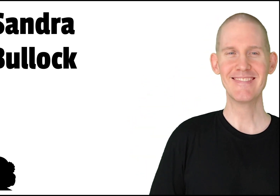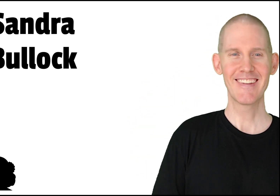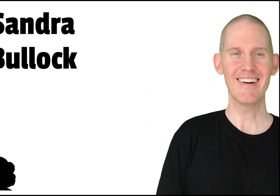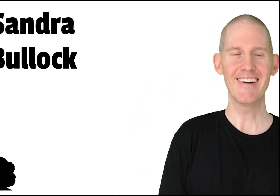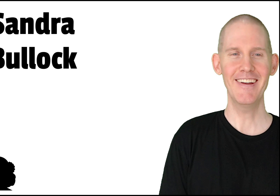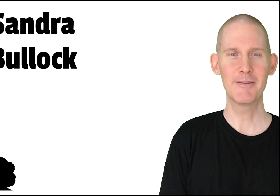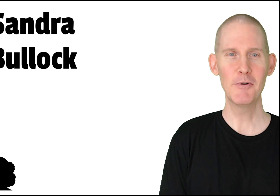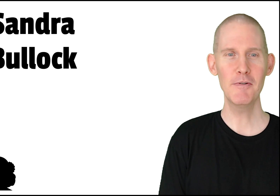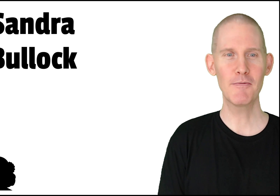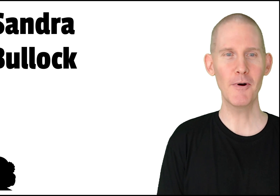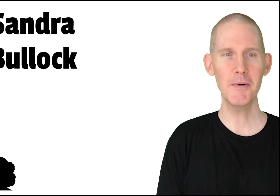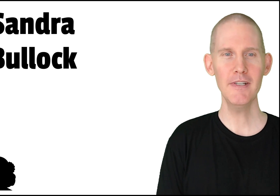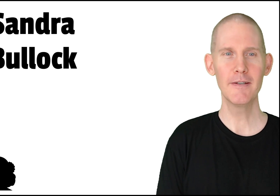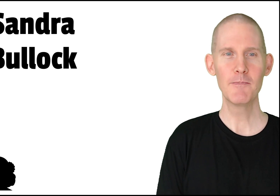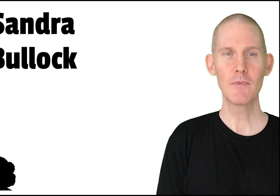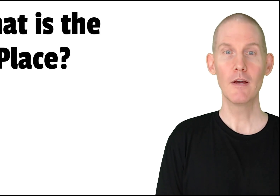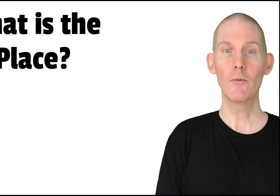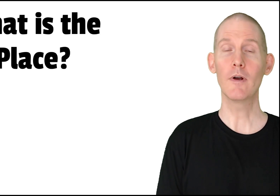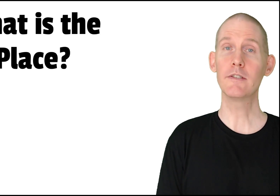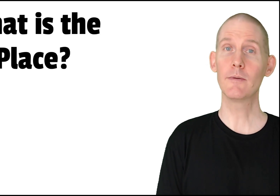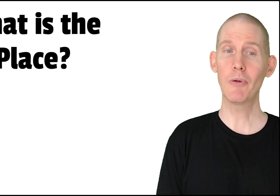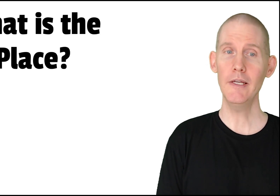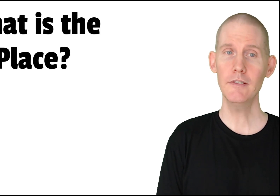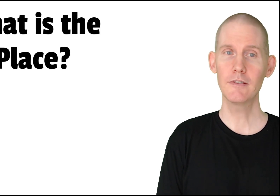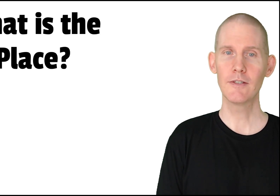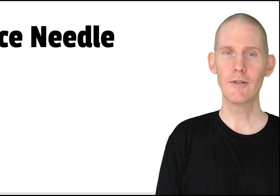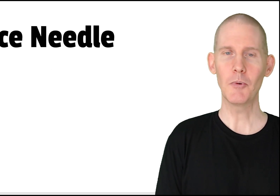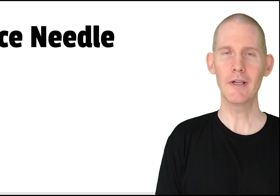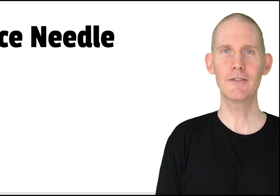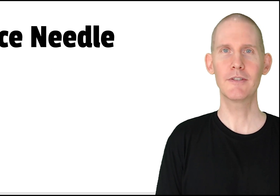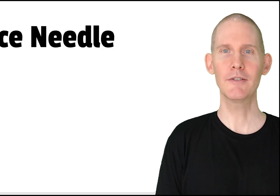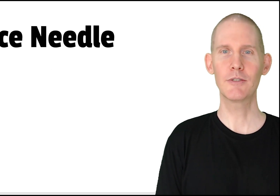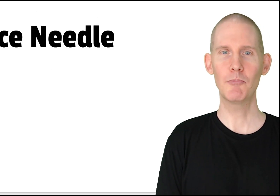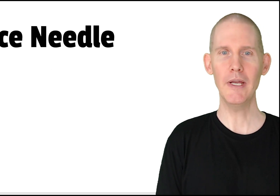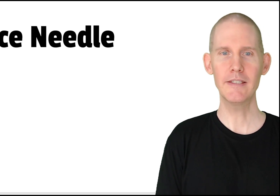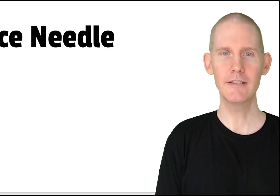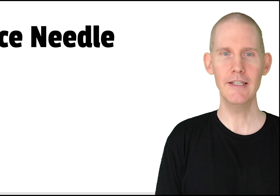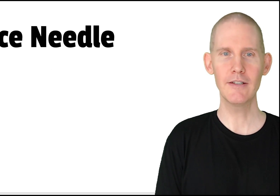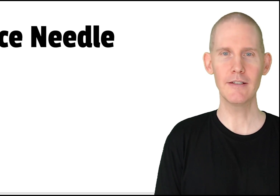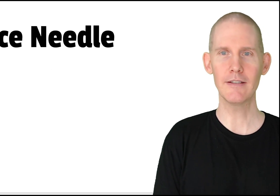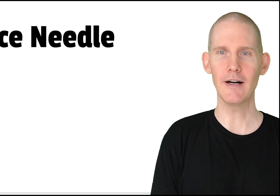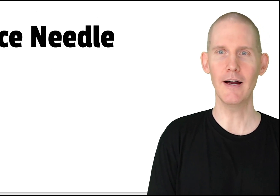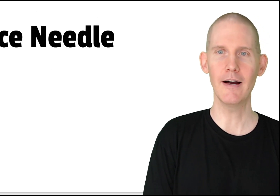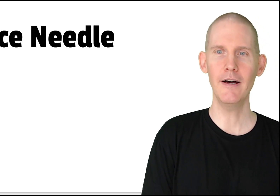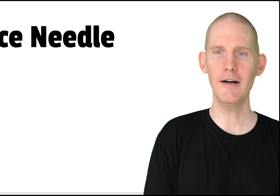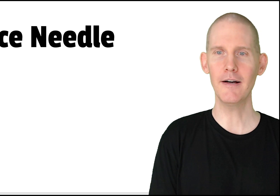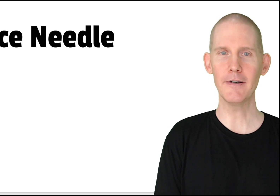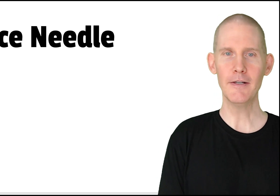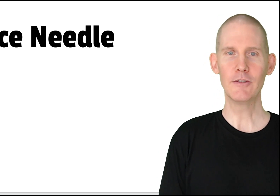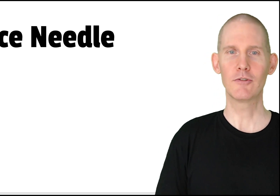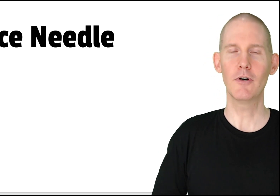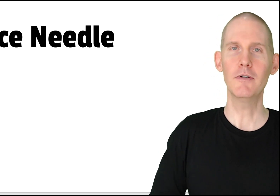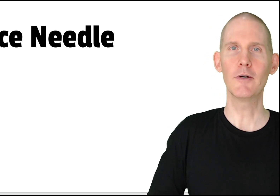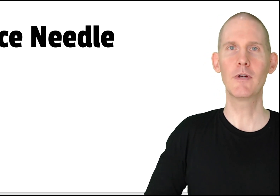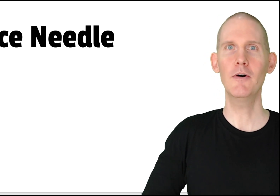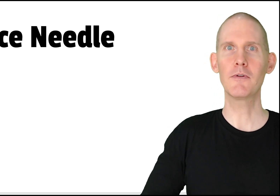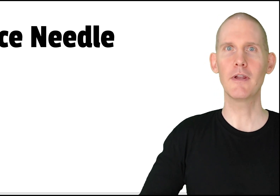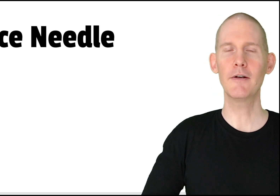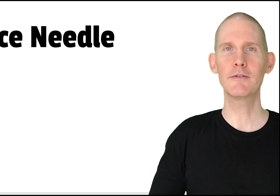All right, moving forward. What is the place? Well, it's the Space Needle. So here we go. The letters